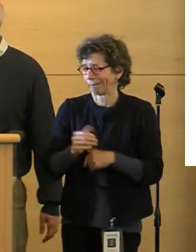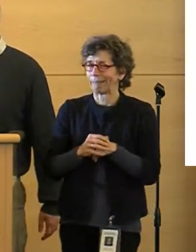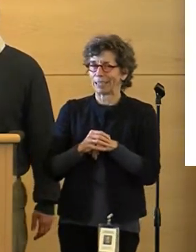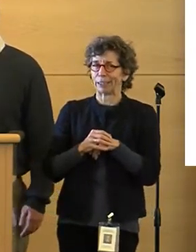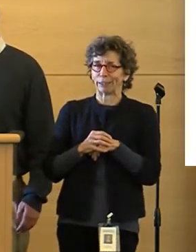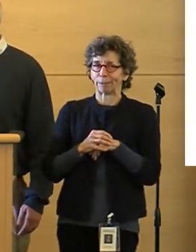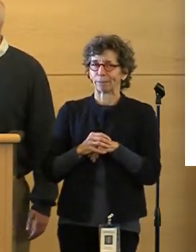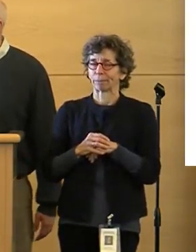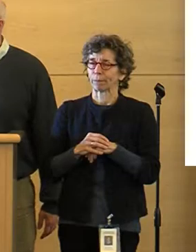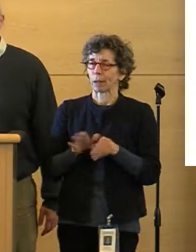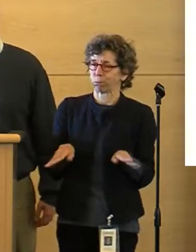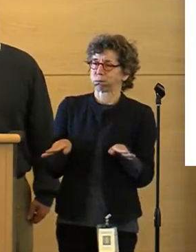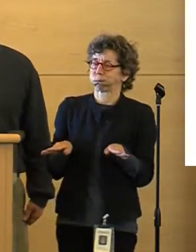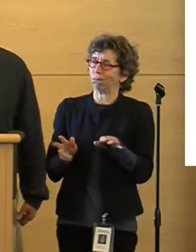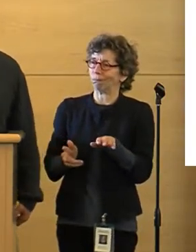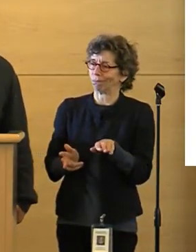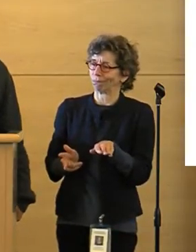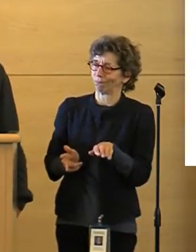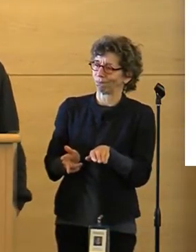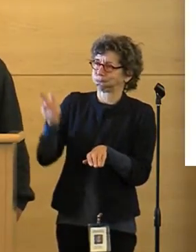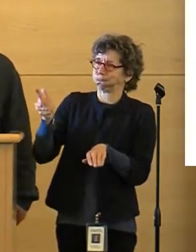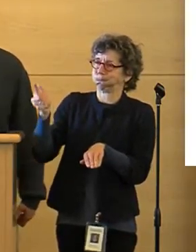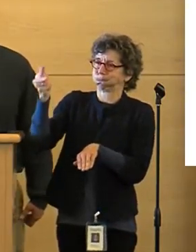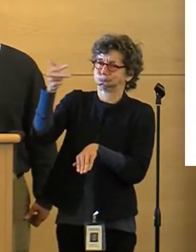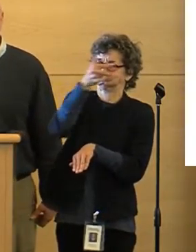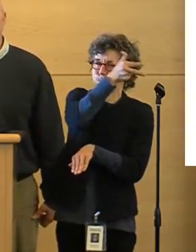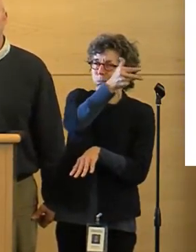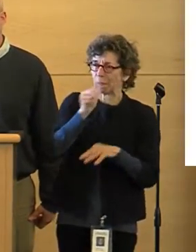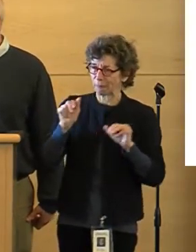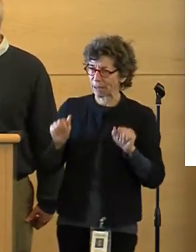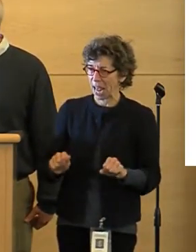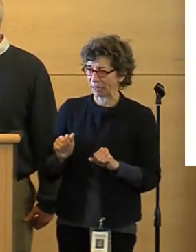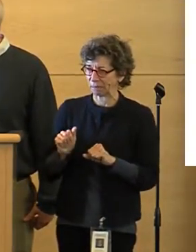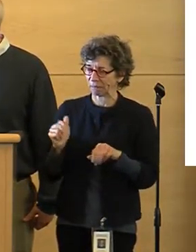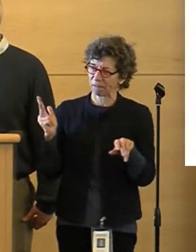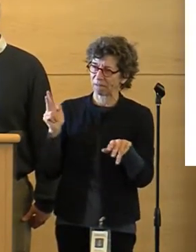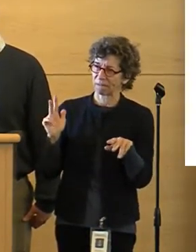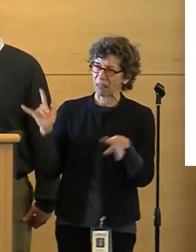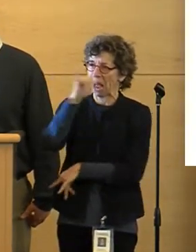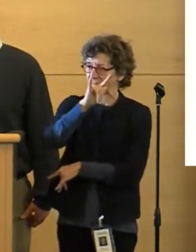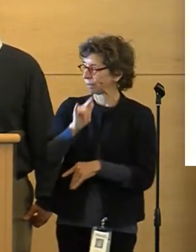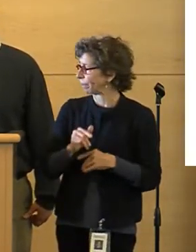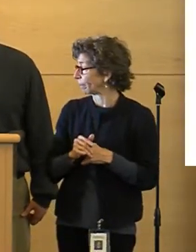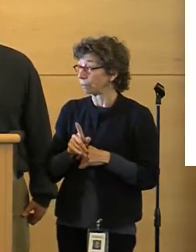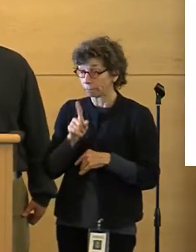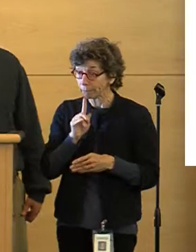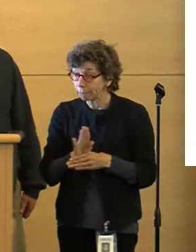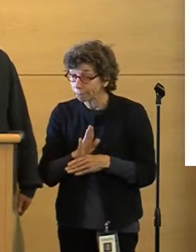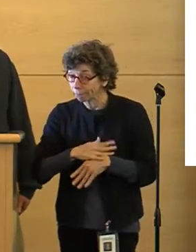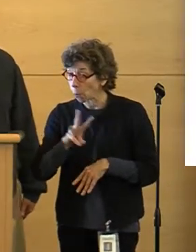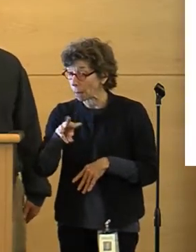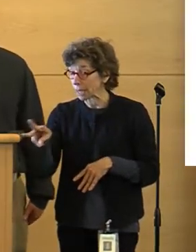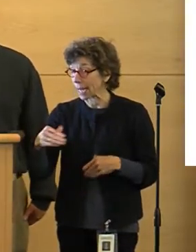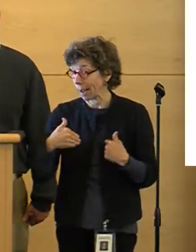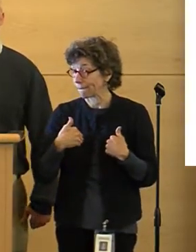the other alternative would be you getting a wheelchair. The wheelchair that's on the slide here, if you look closely at it, is